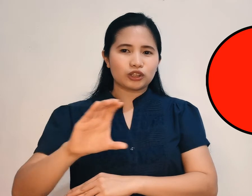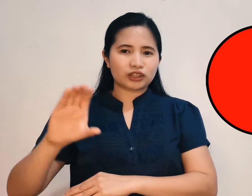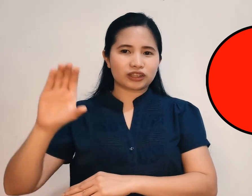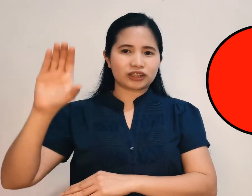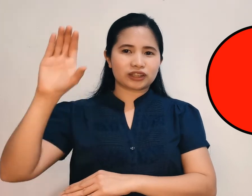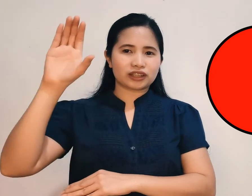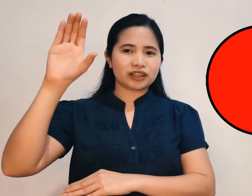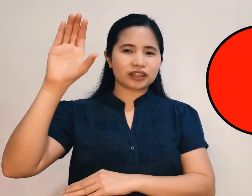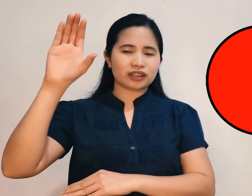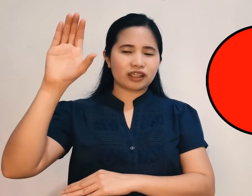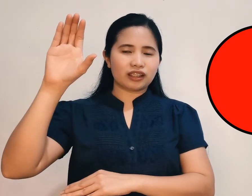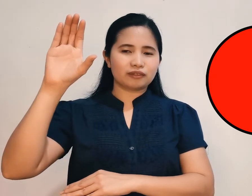motion. Circle.